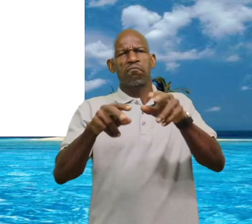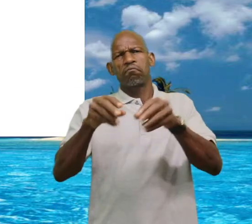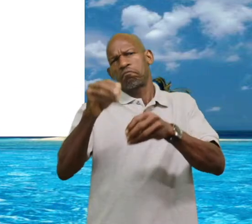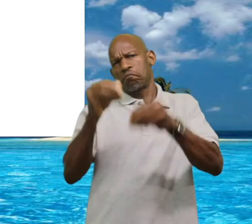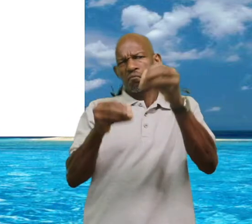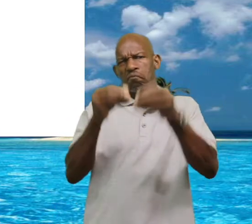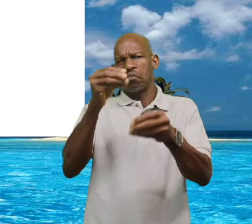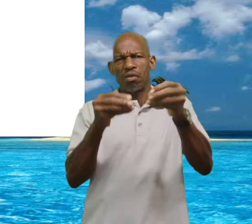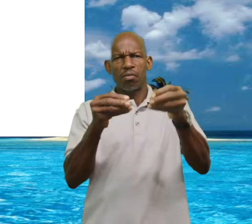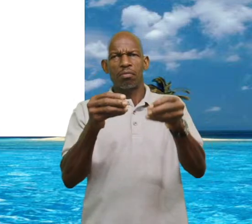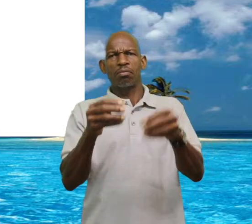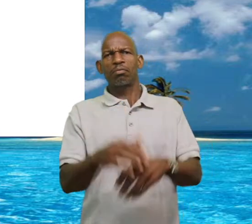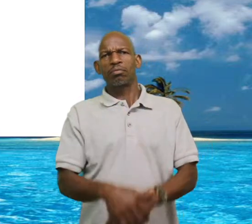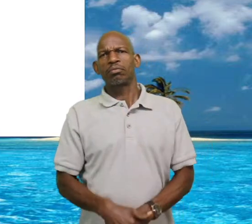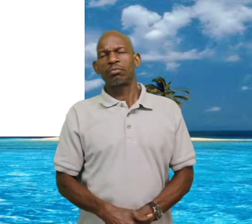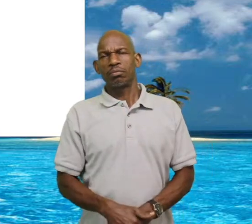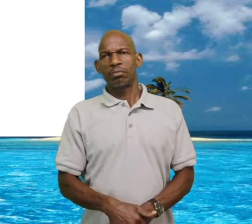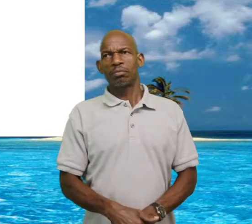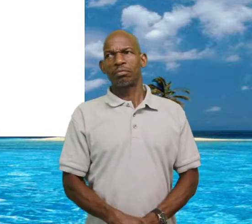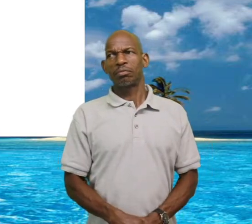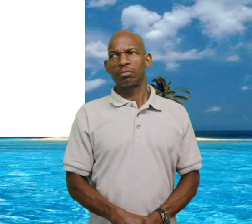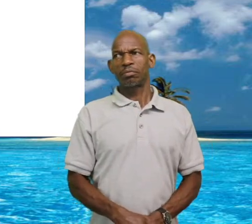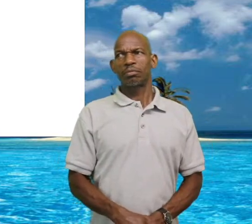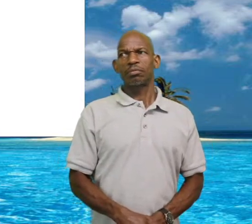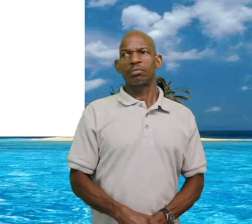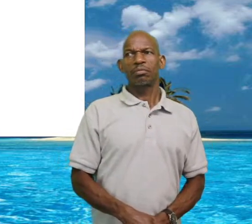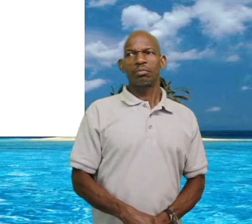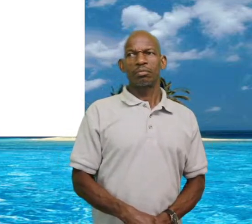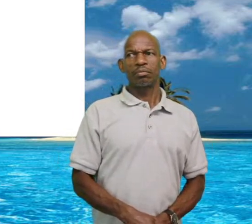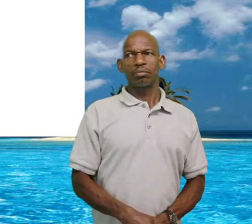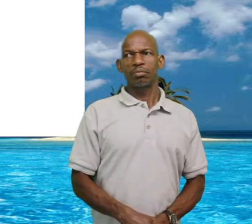So what I just did between